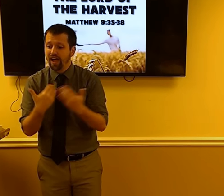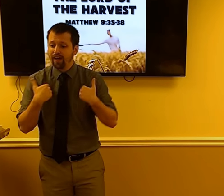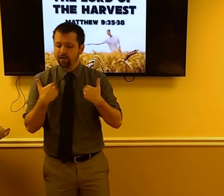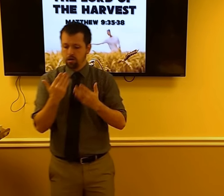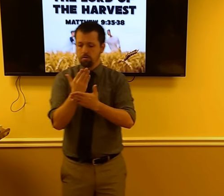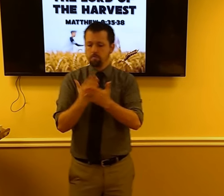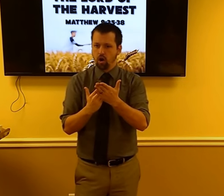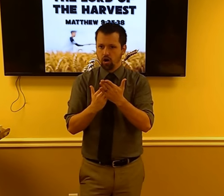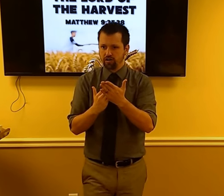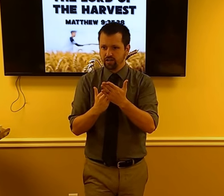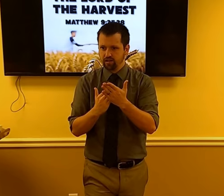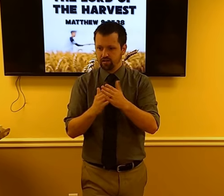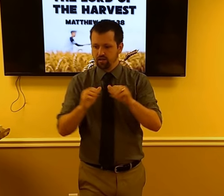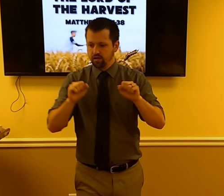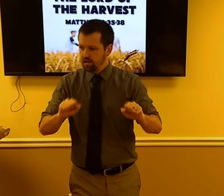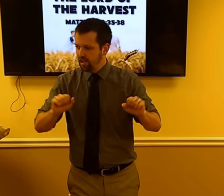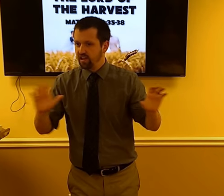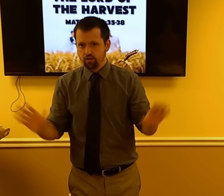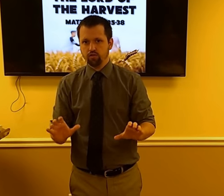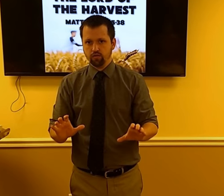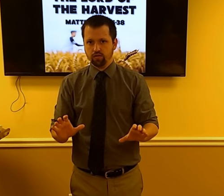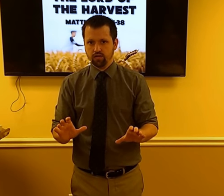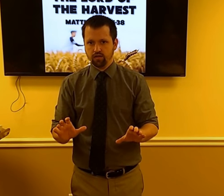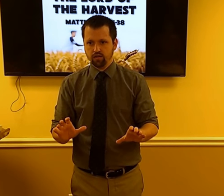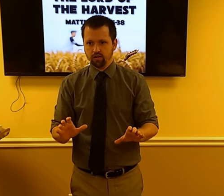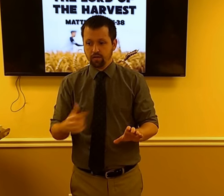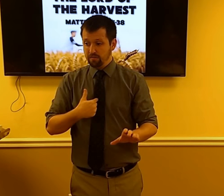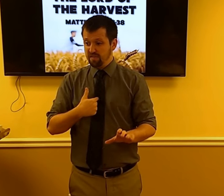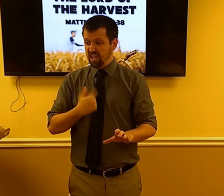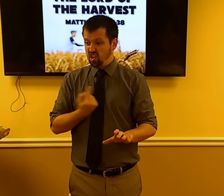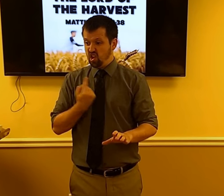have part can do. Me alone,